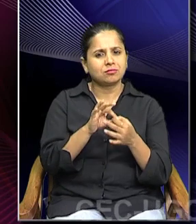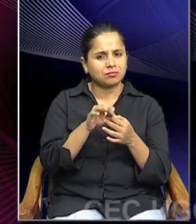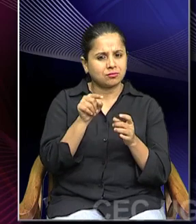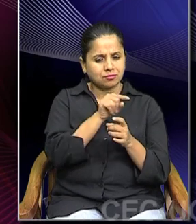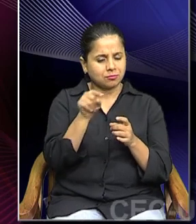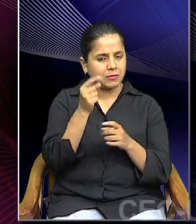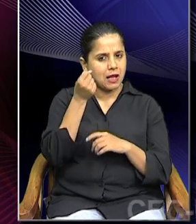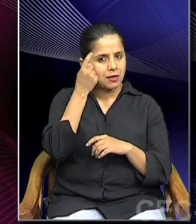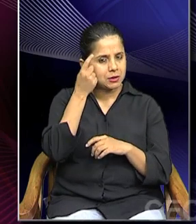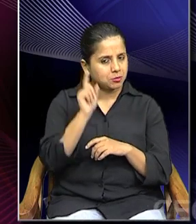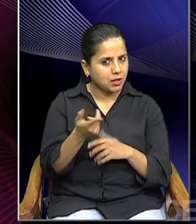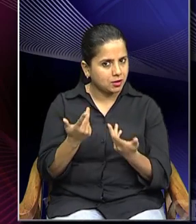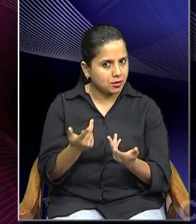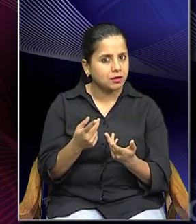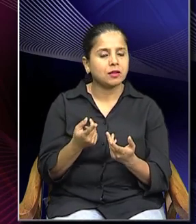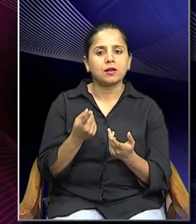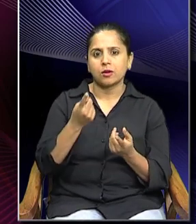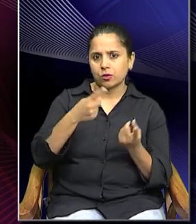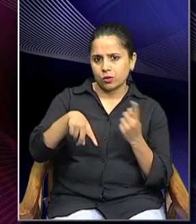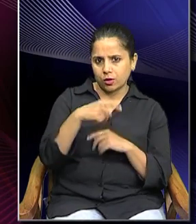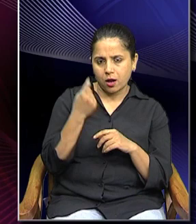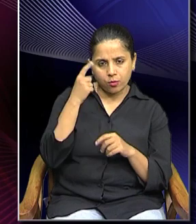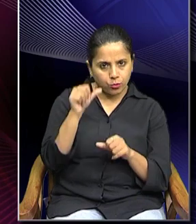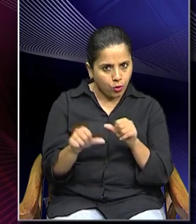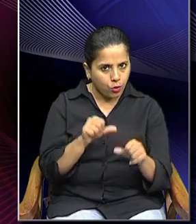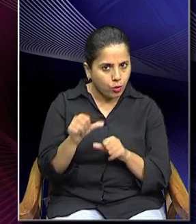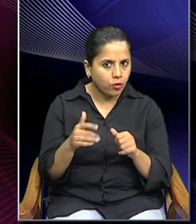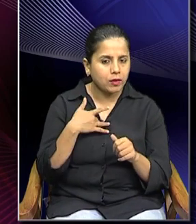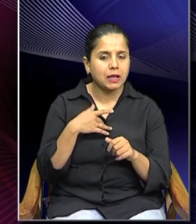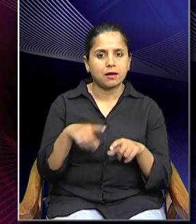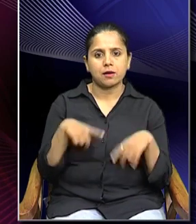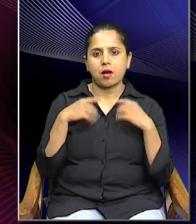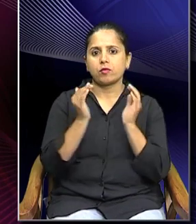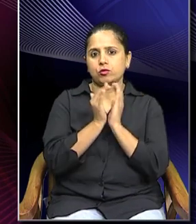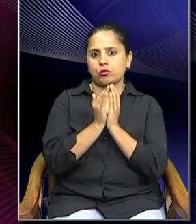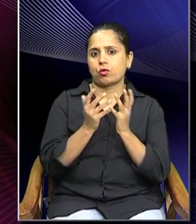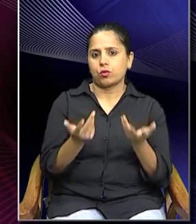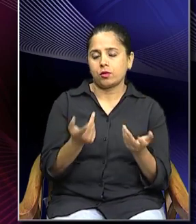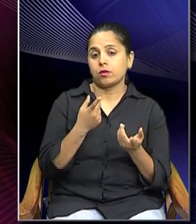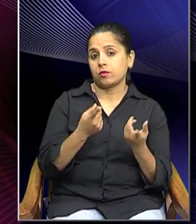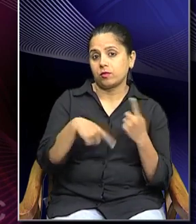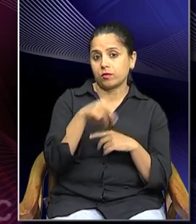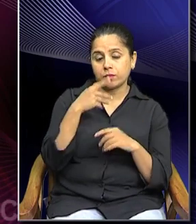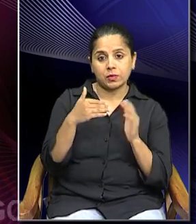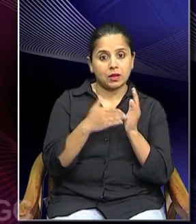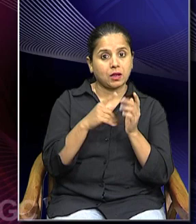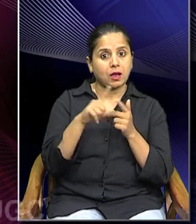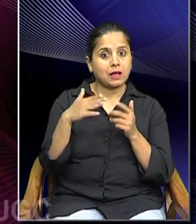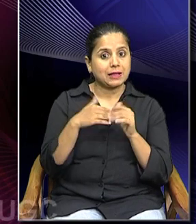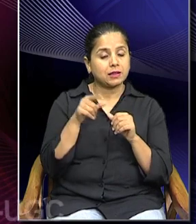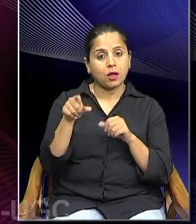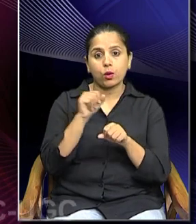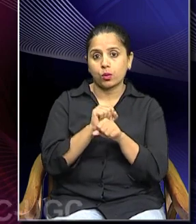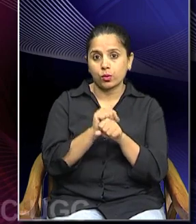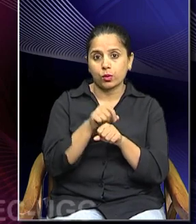need to understand if we are going to understand a process like life insurance. When we look at Zeliza's works, he is talking